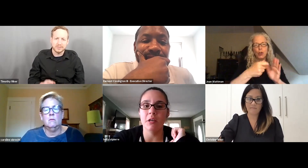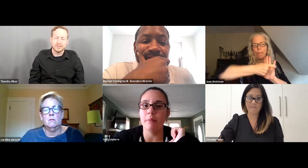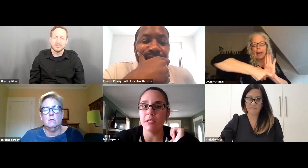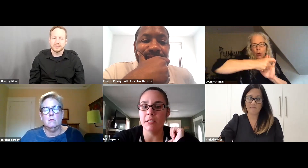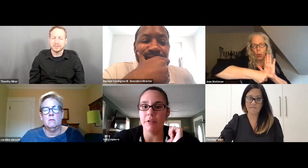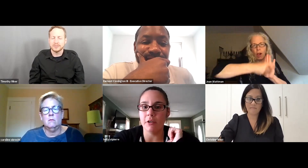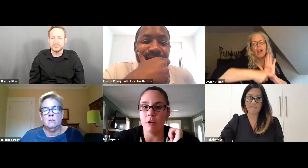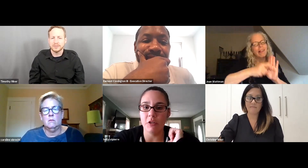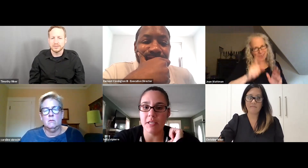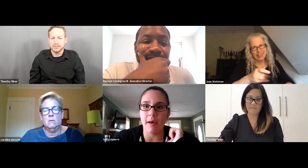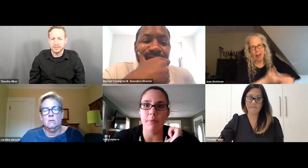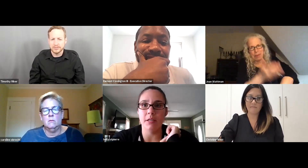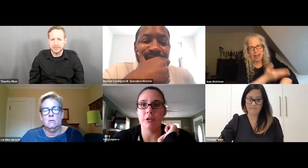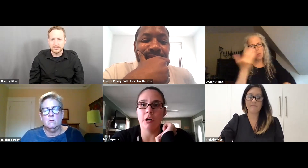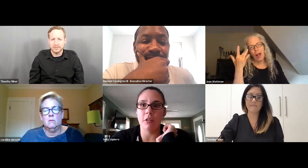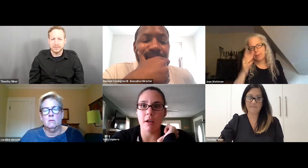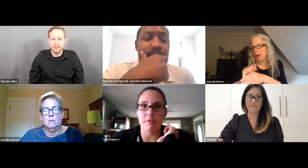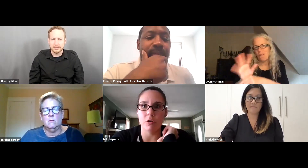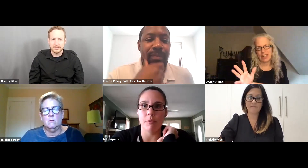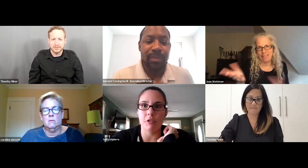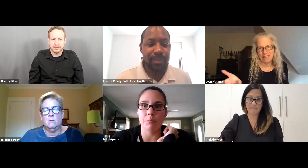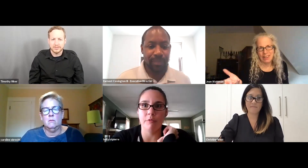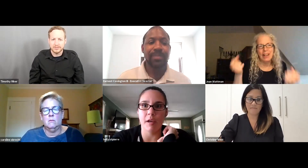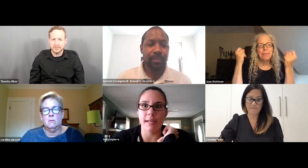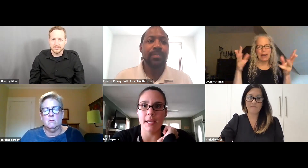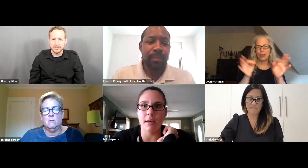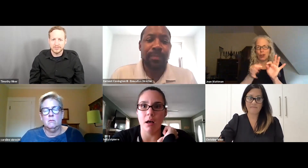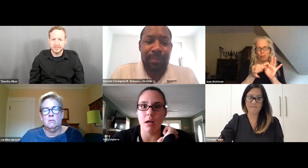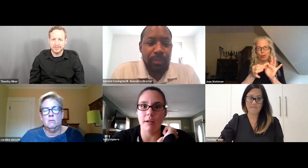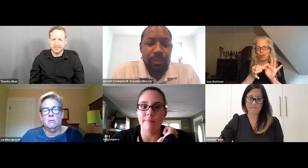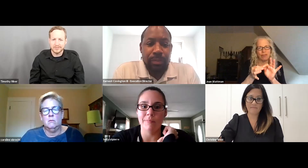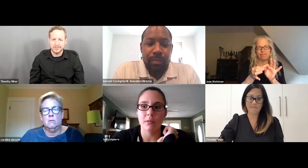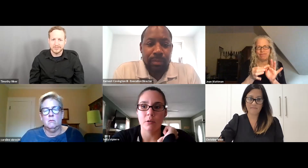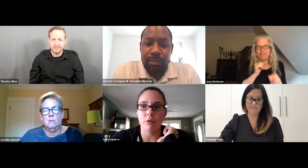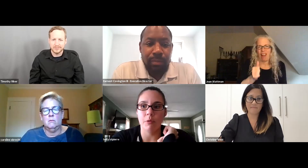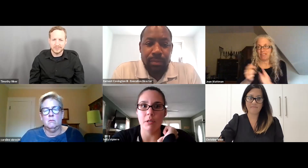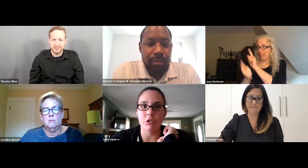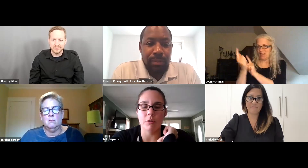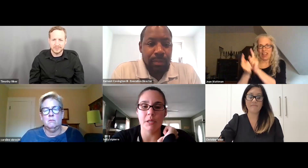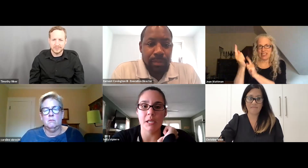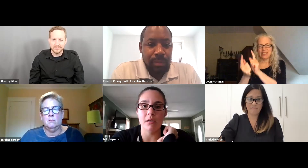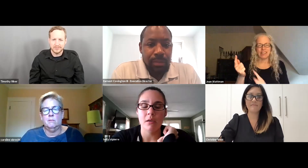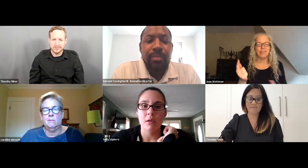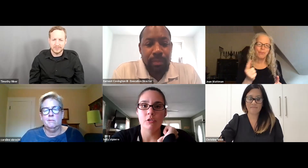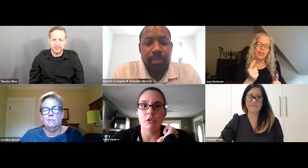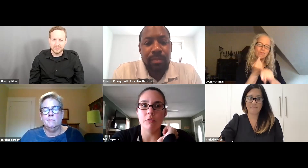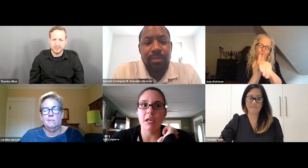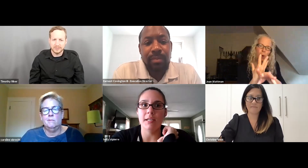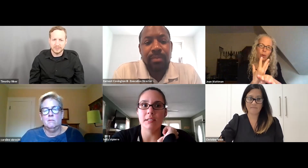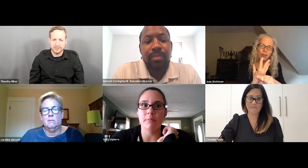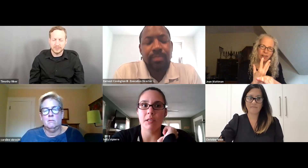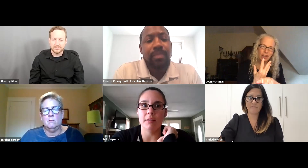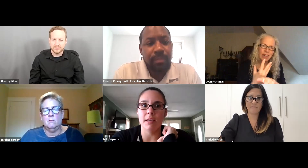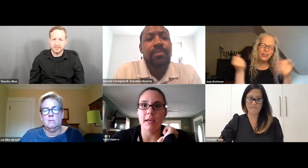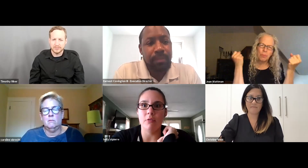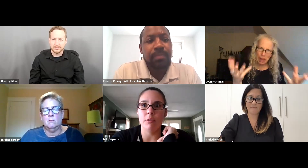have to update now that COVID's happened and there are a lot of interpreters providing remote interpreting. So that